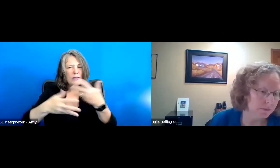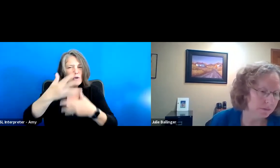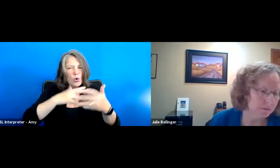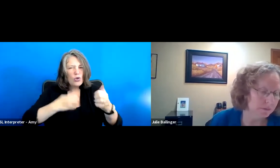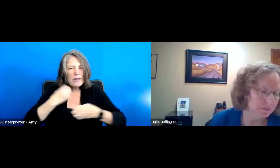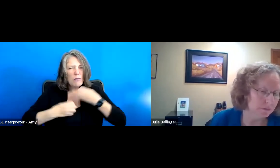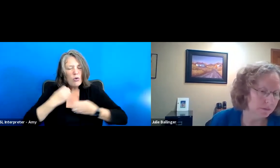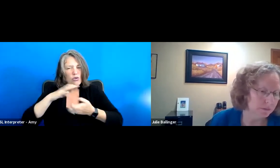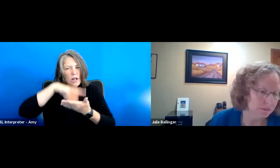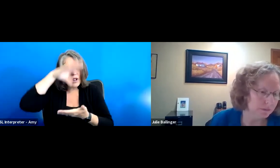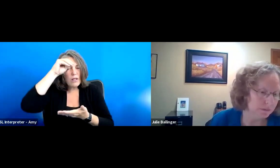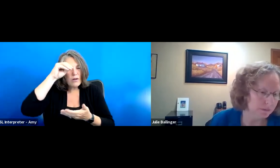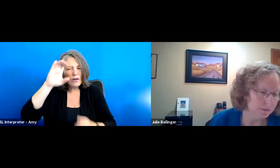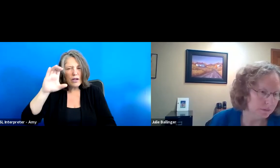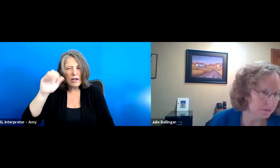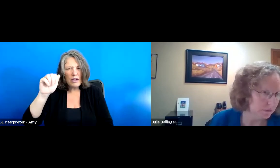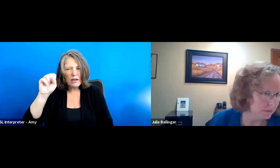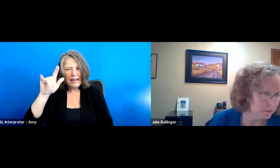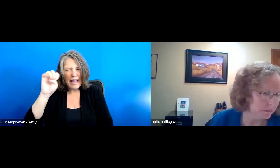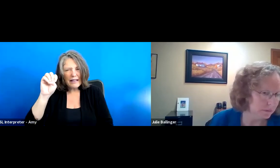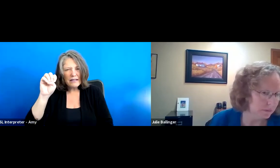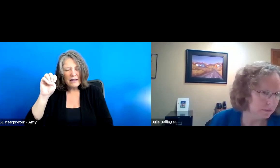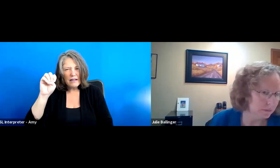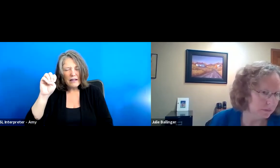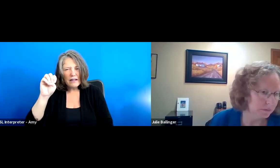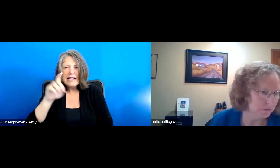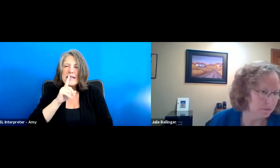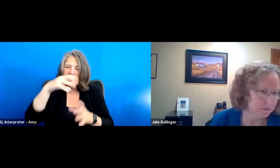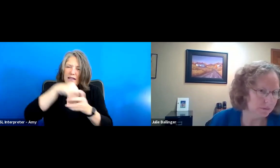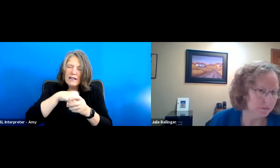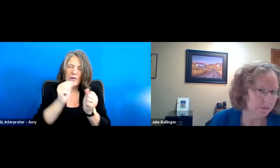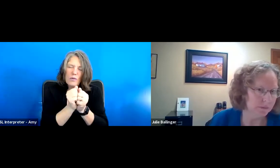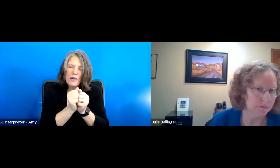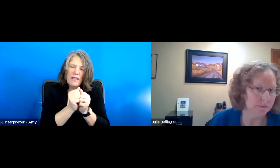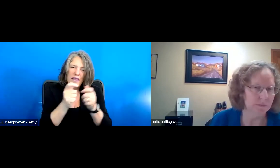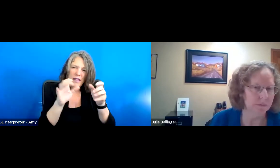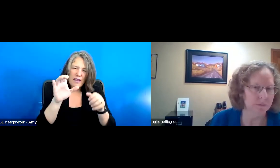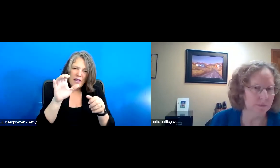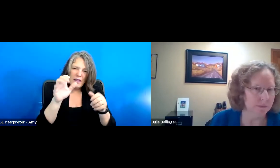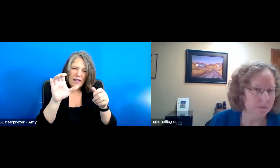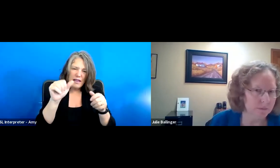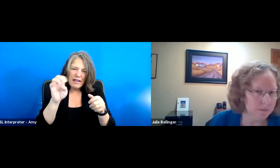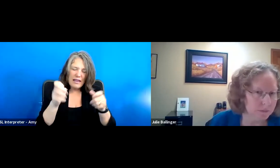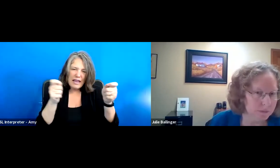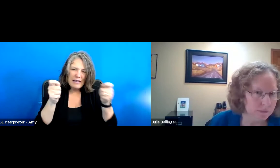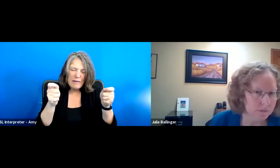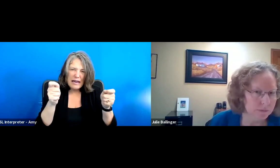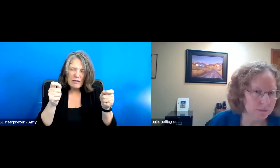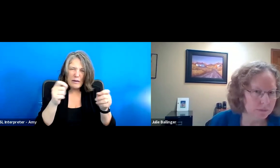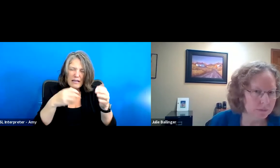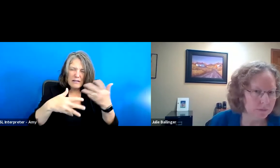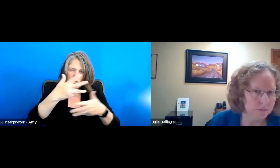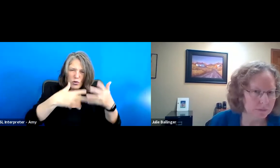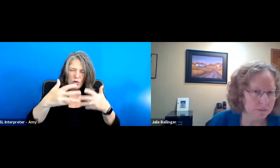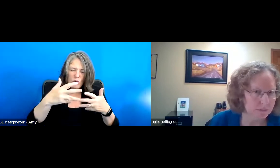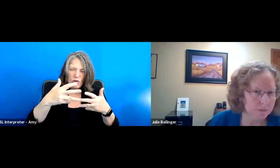learning, CASEL, plays in self-management, social management, and responsible decision-making higher